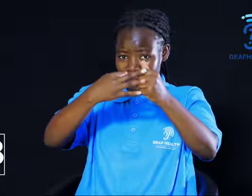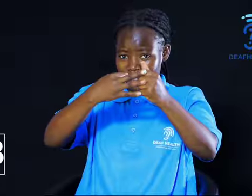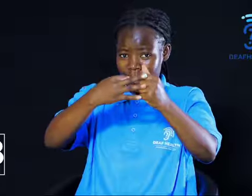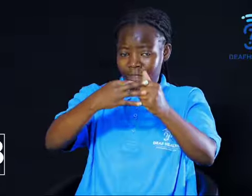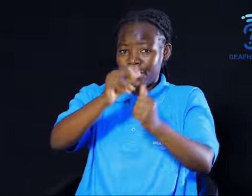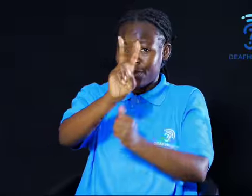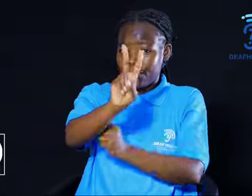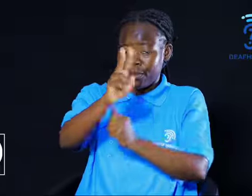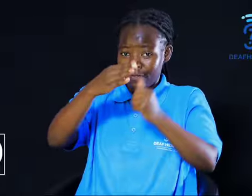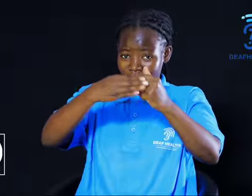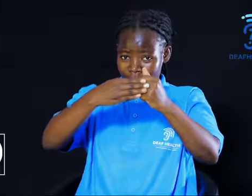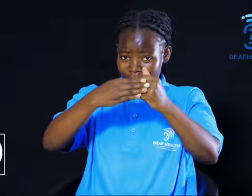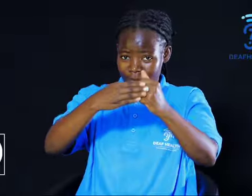28, 29,